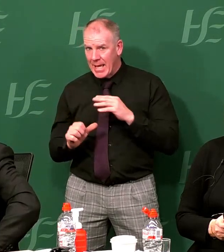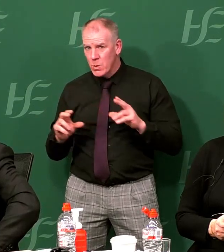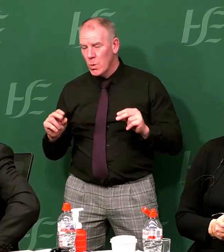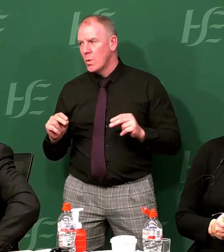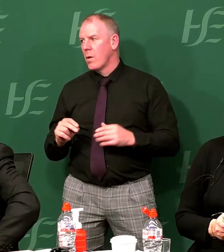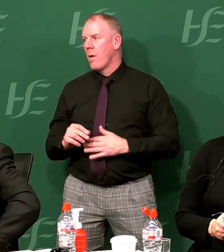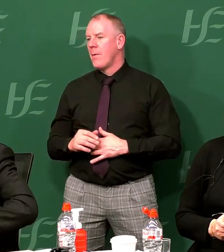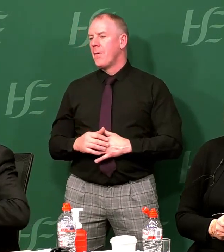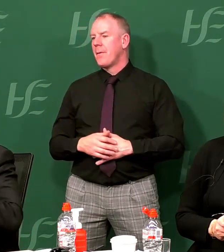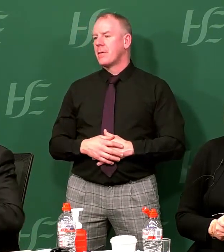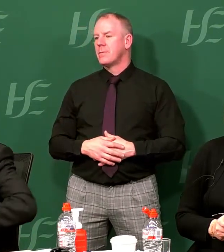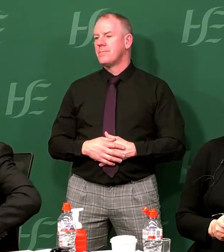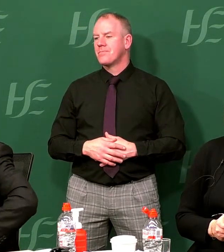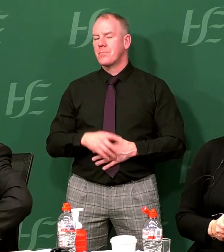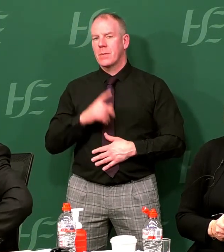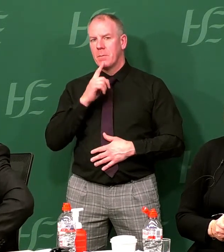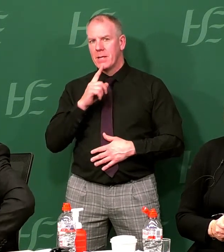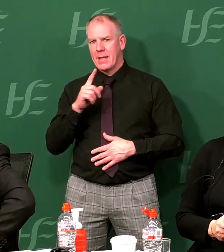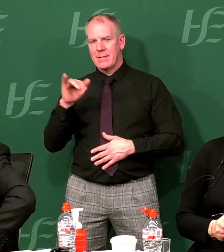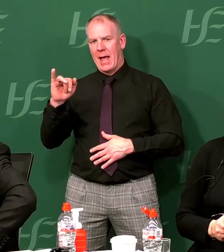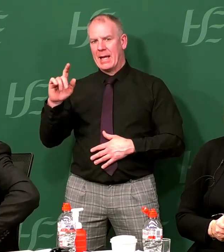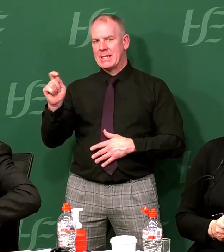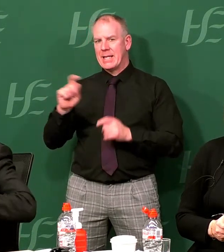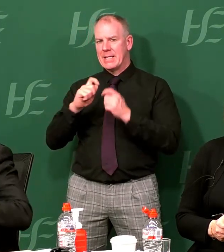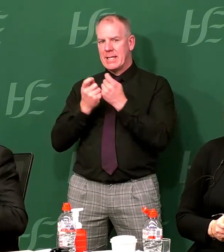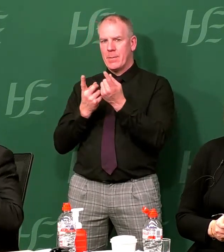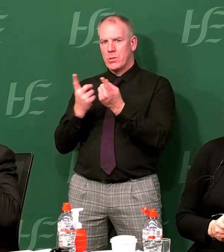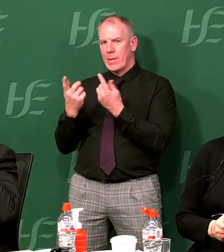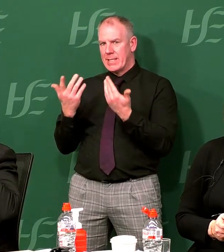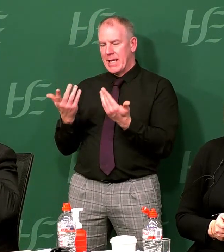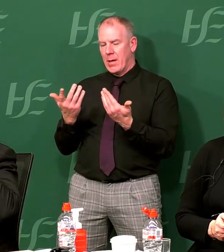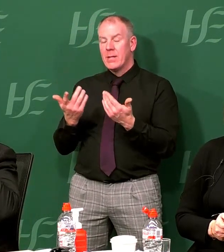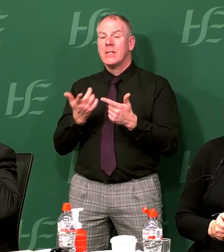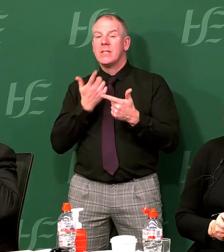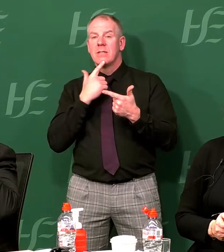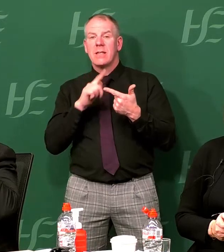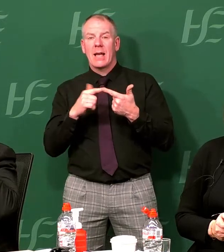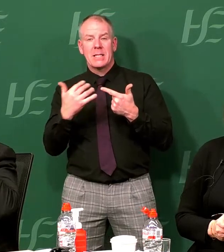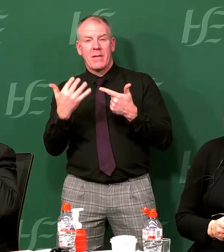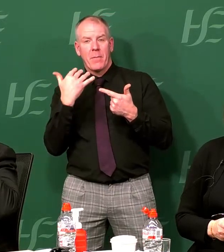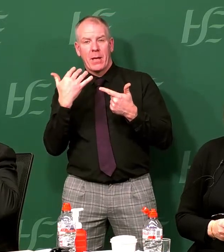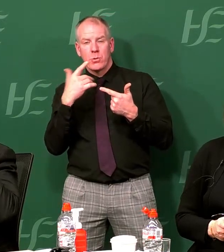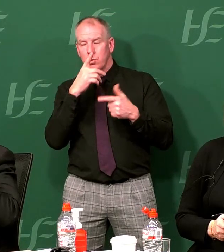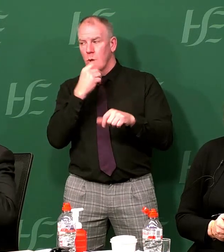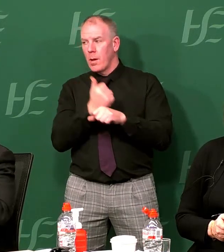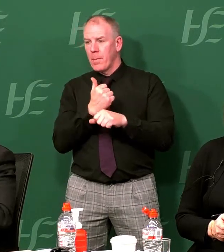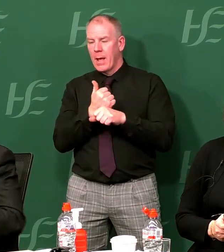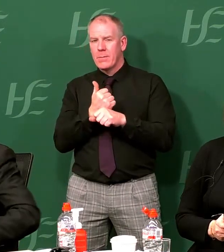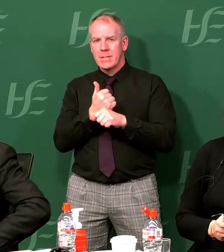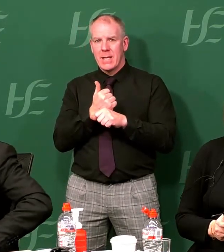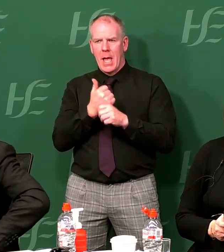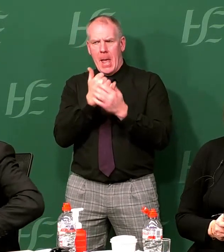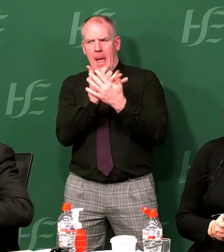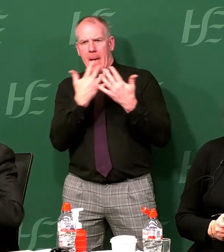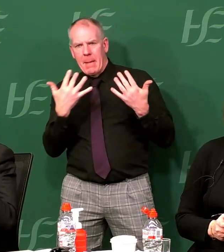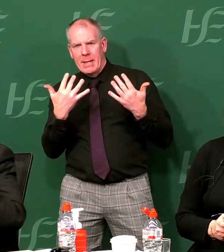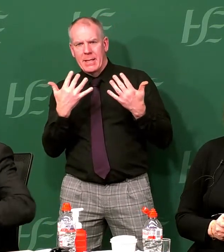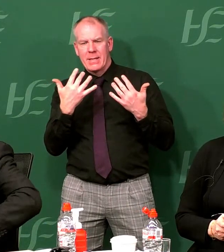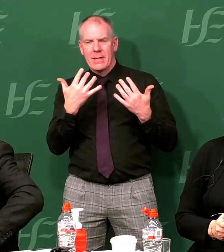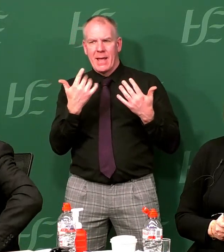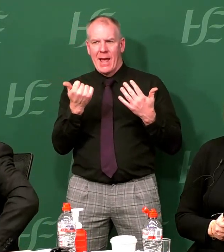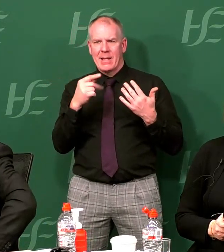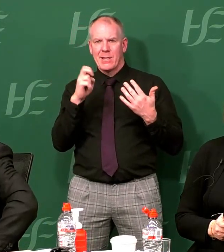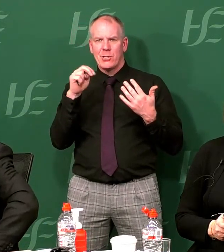Okay. But that's what IT teams are working on. The second piece of it, in terms of the count of antigens,